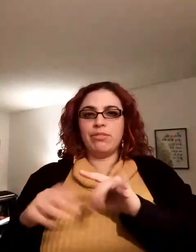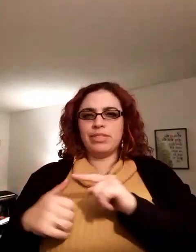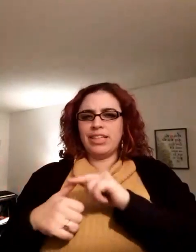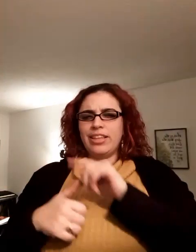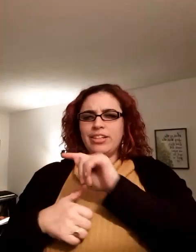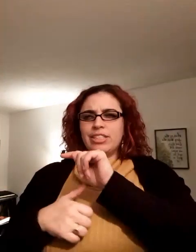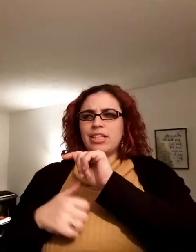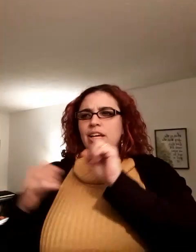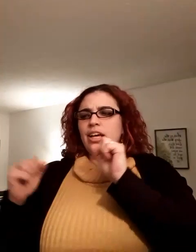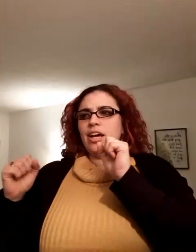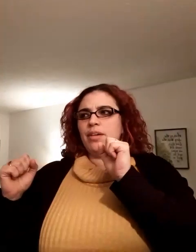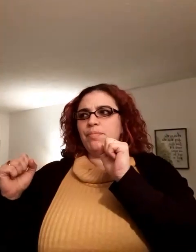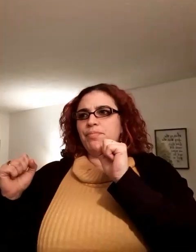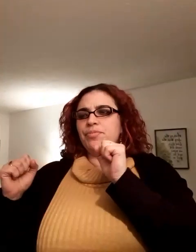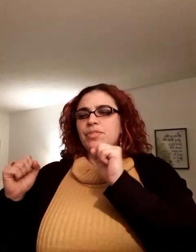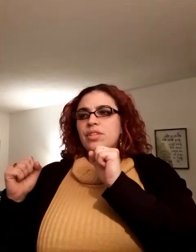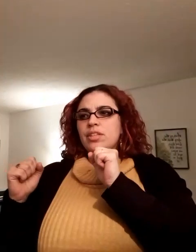I think there's